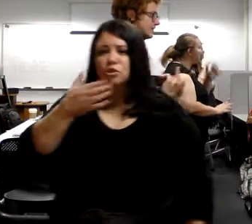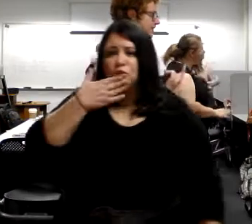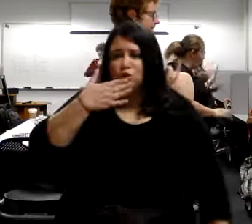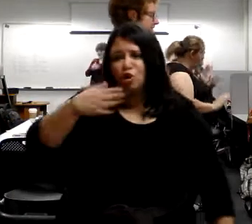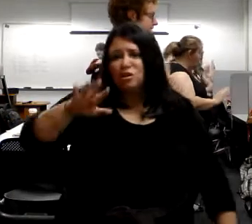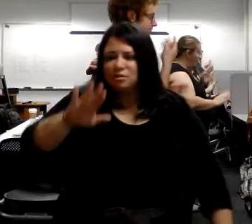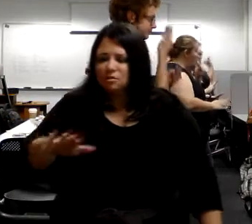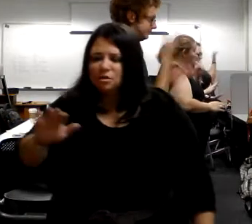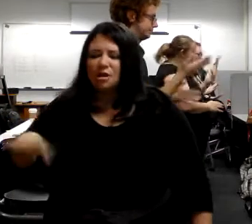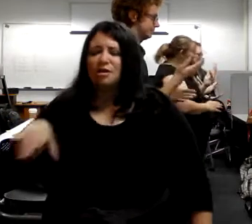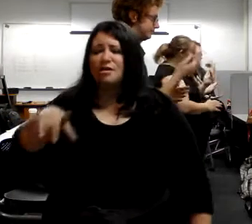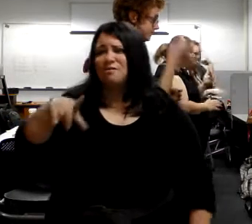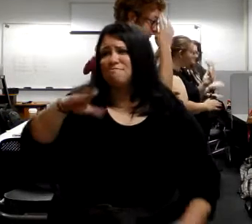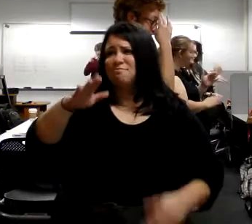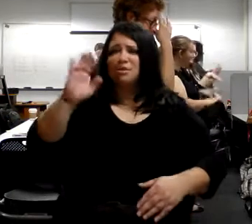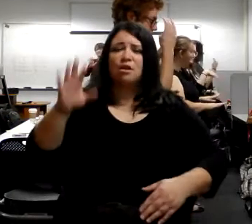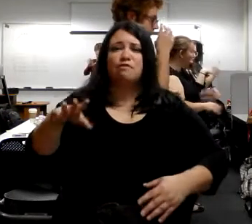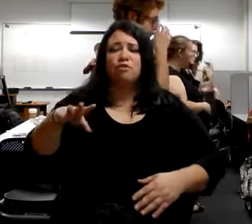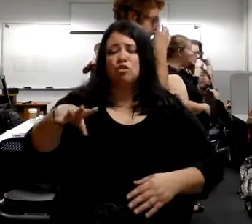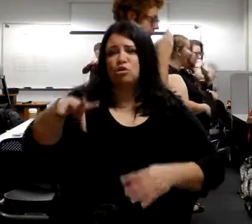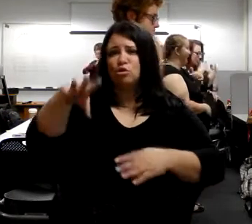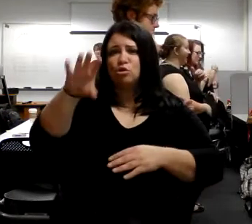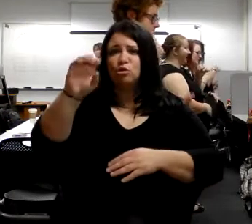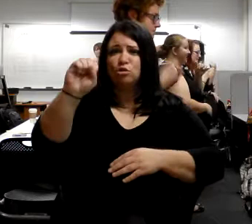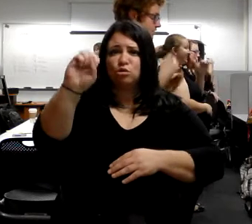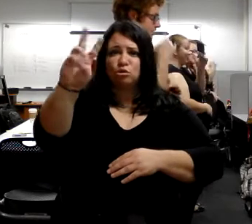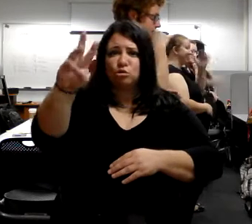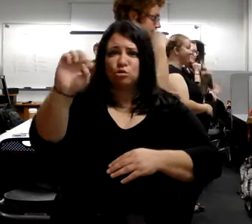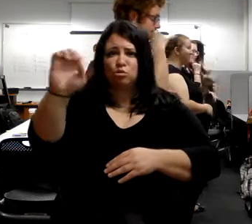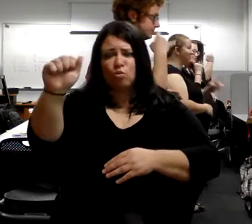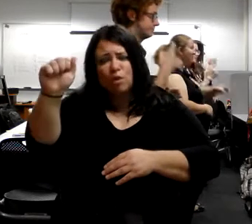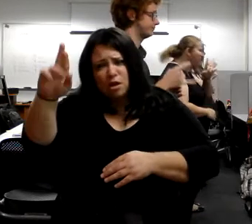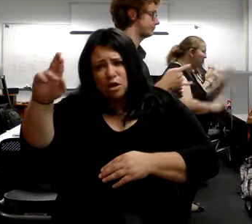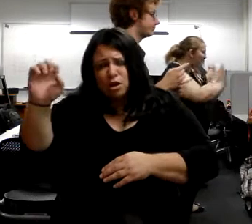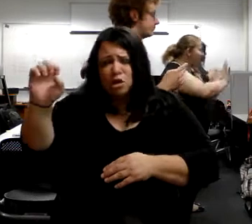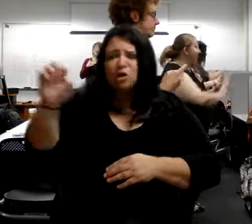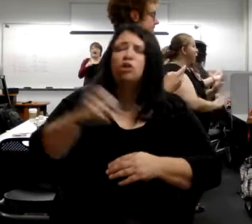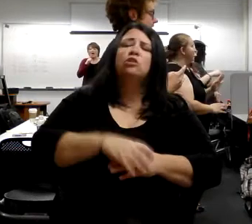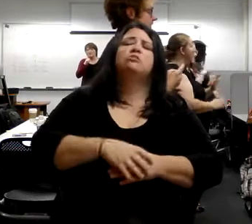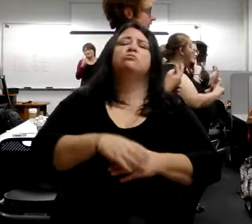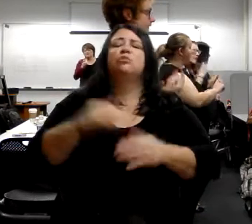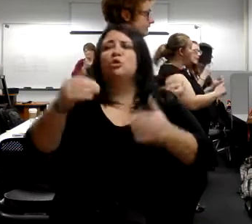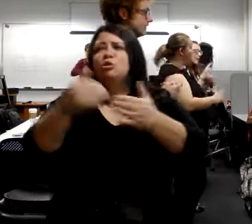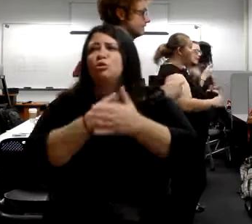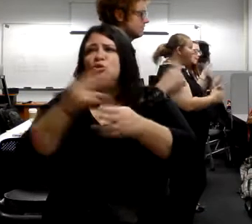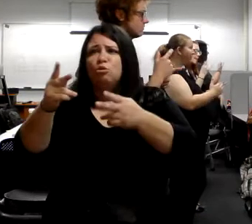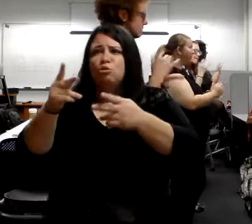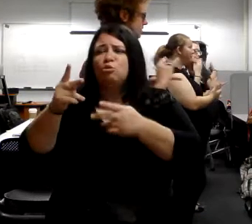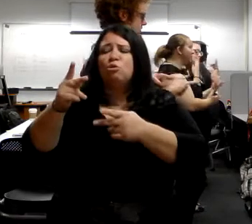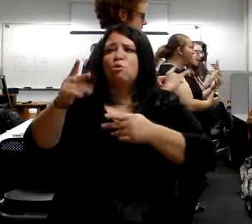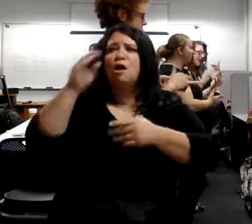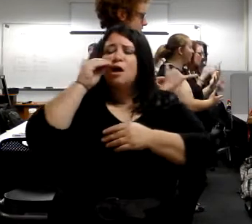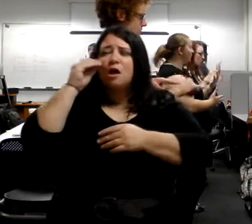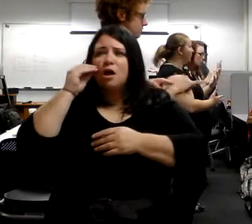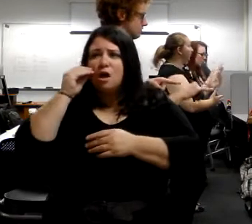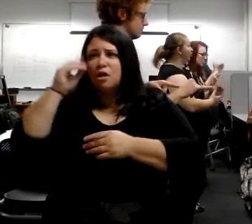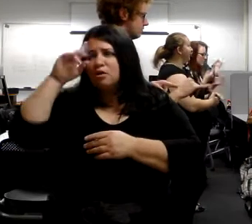said shut up. But I was so upset. I was new, a new house, new school. I just wanted a Mexican best friend. That's all I